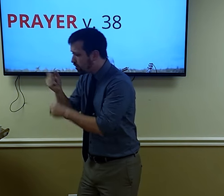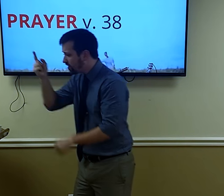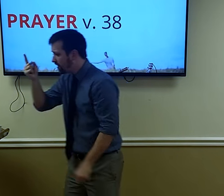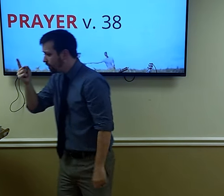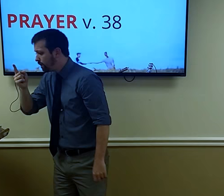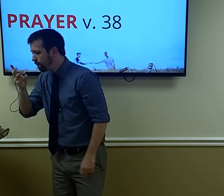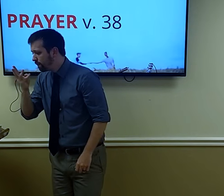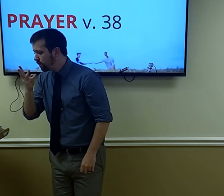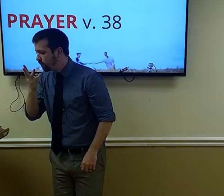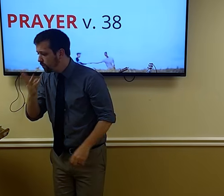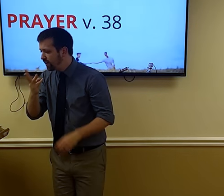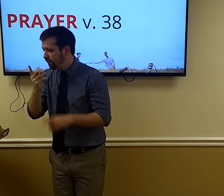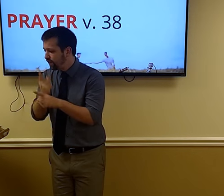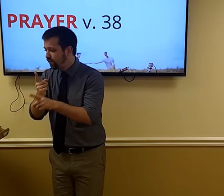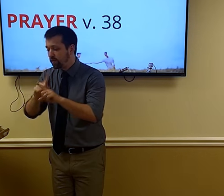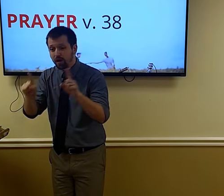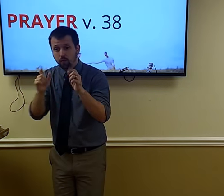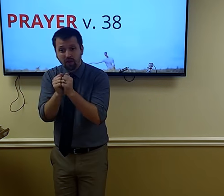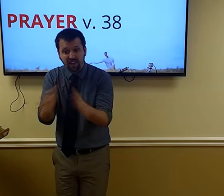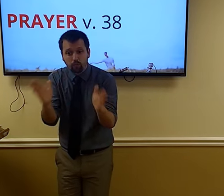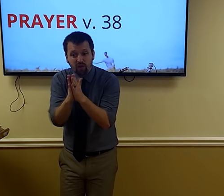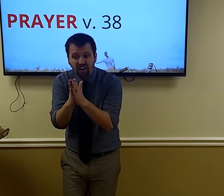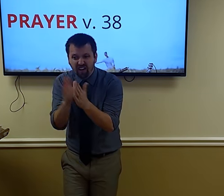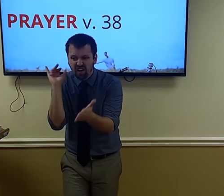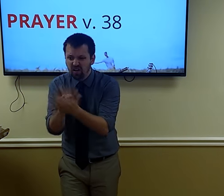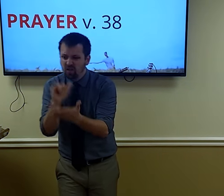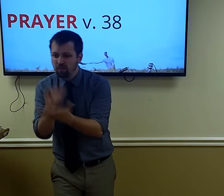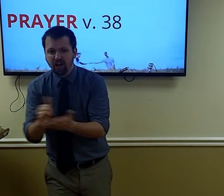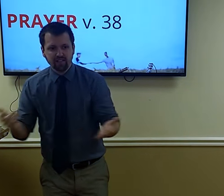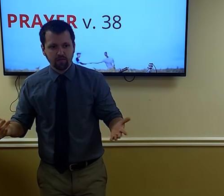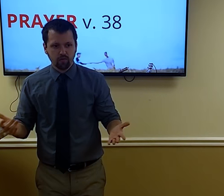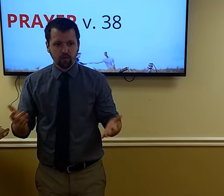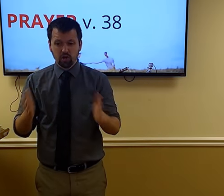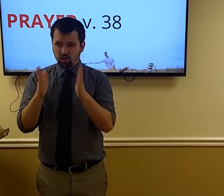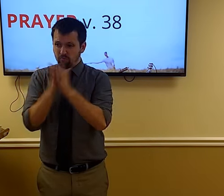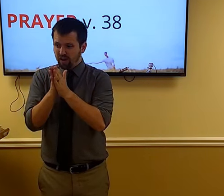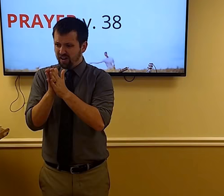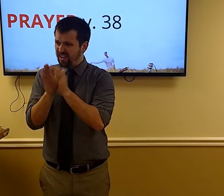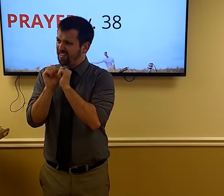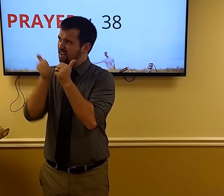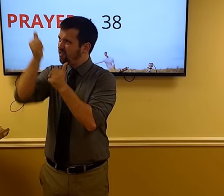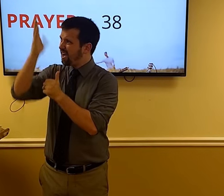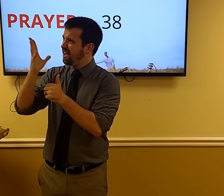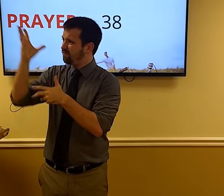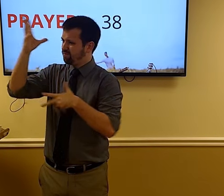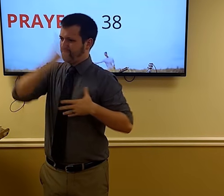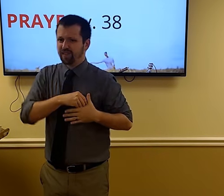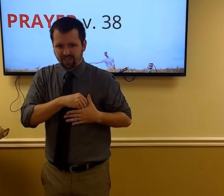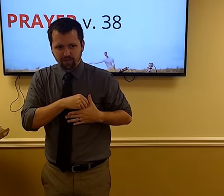trust Him, witness faithfully, but without prayer, impossible. Prayer, that is how God gets